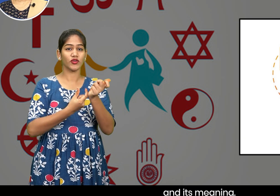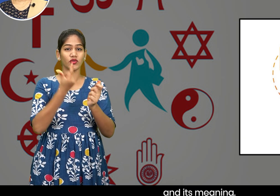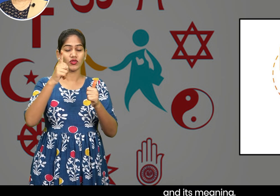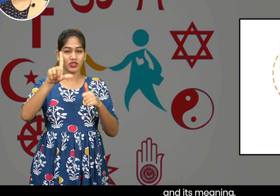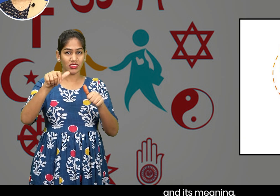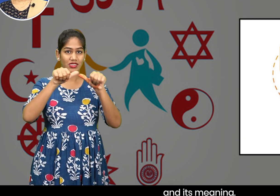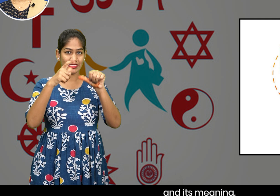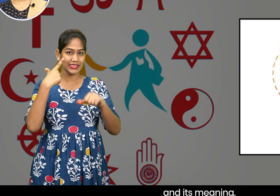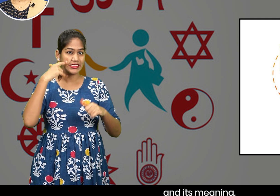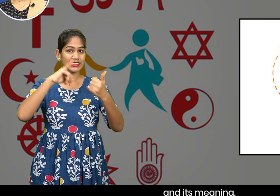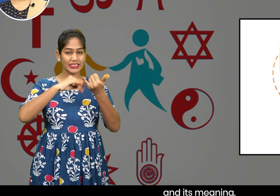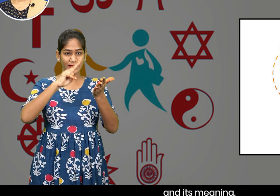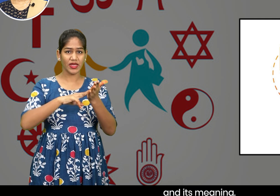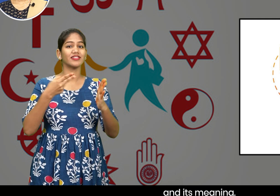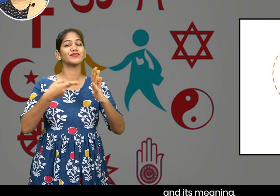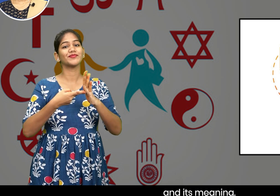meaning.